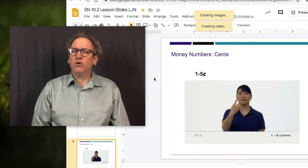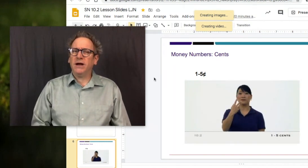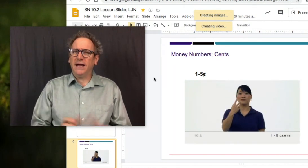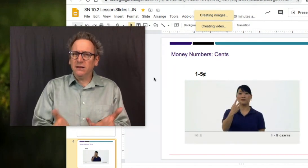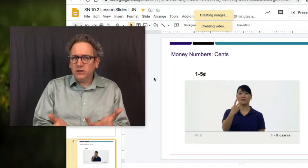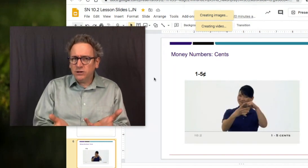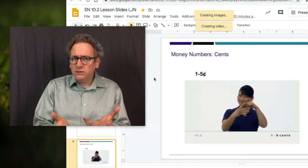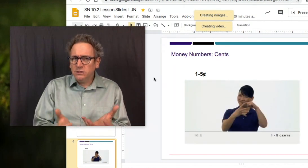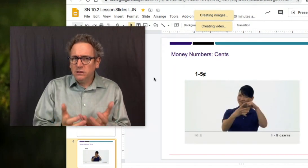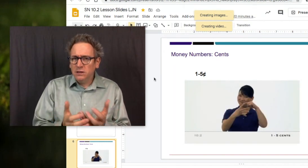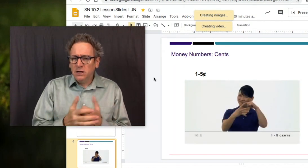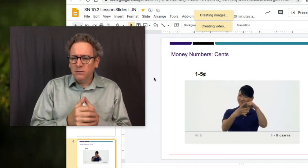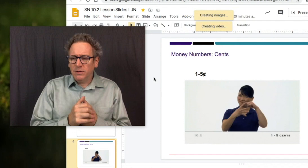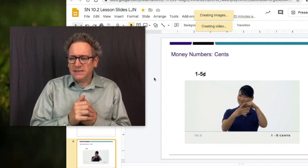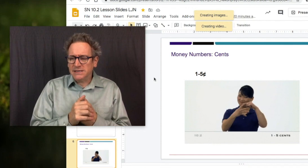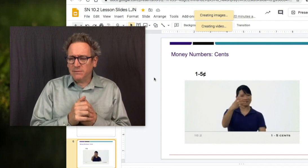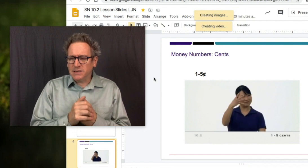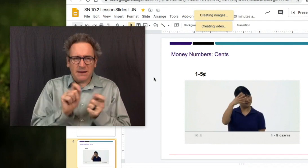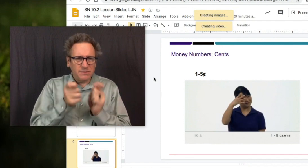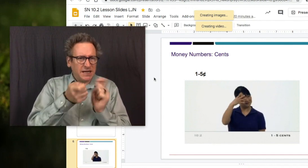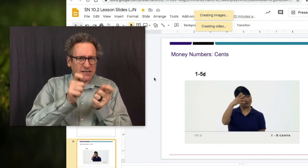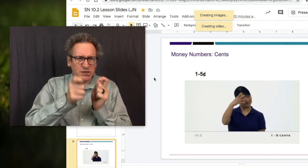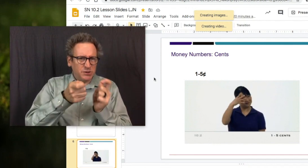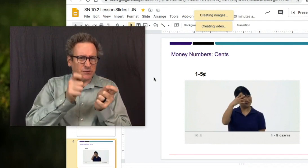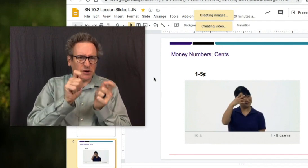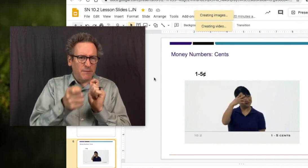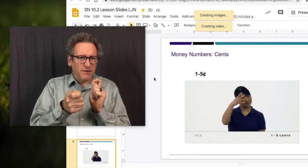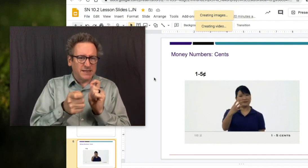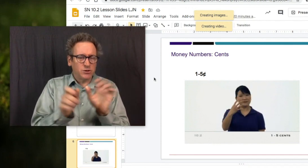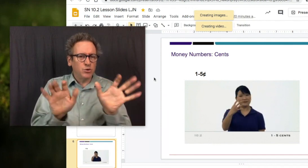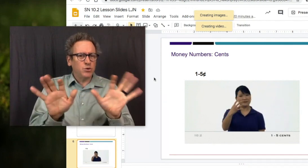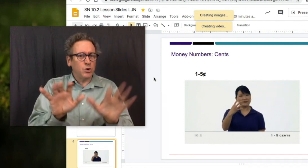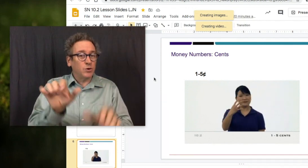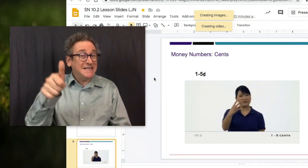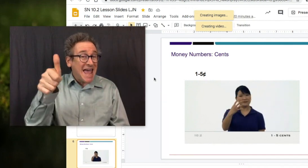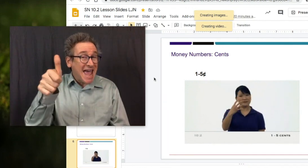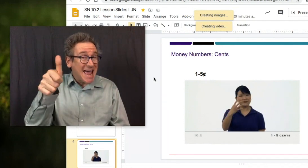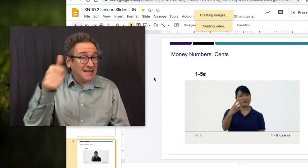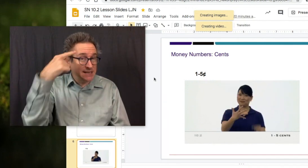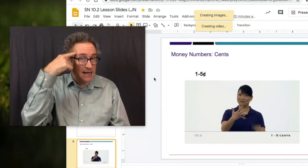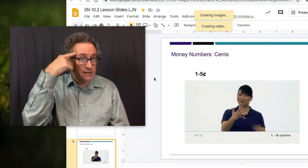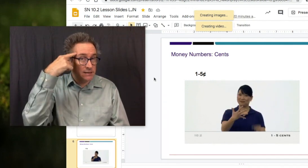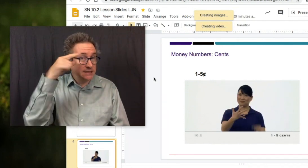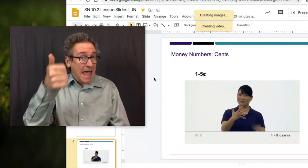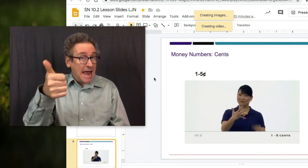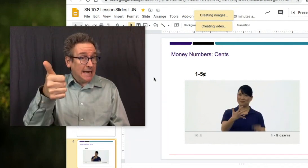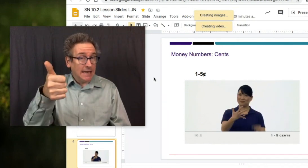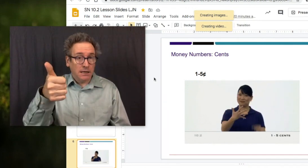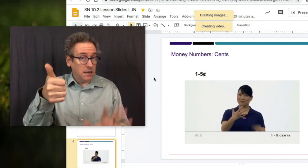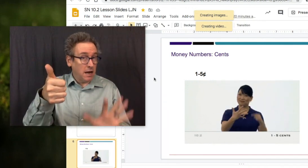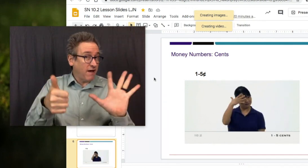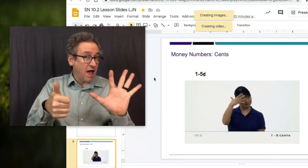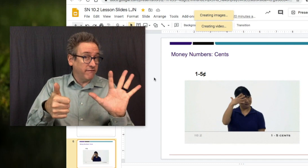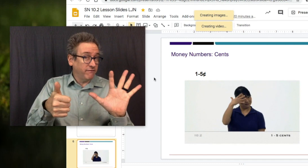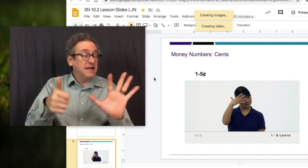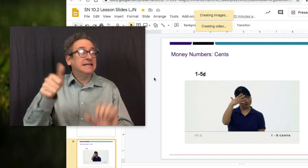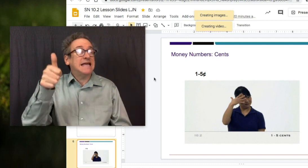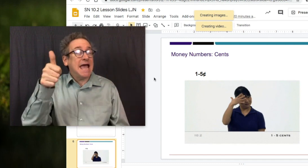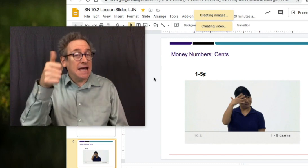It's more English, but sometimes it's used for emphasis. No, 10 cents. 10, not